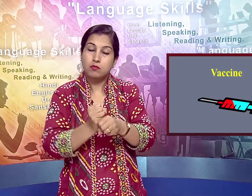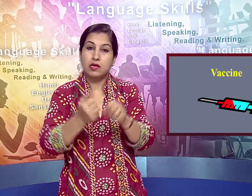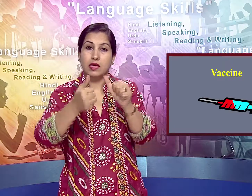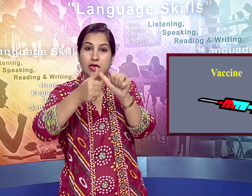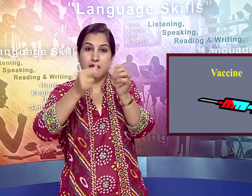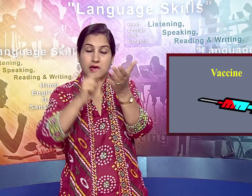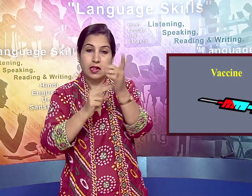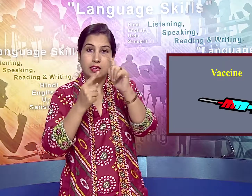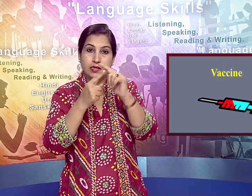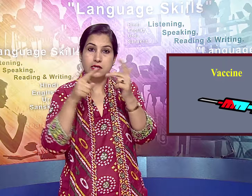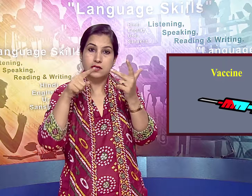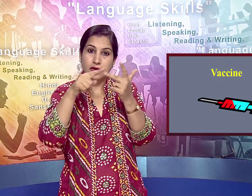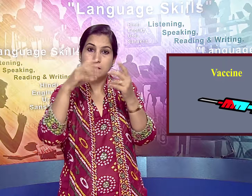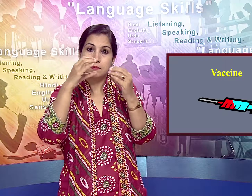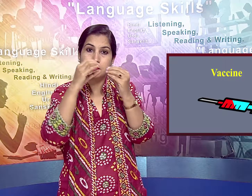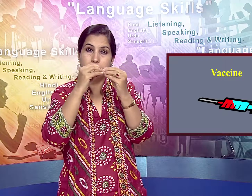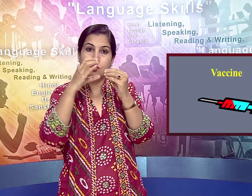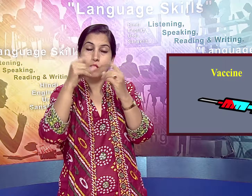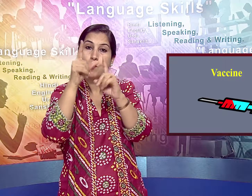subsequent infection.